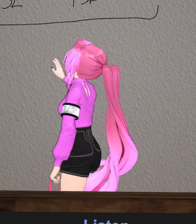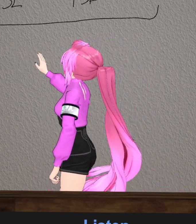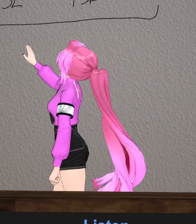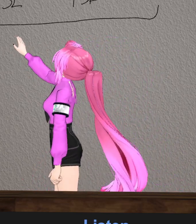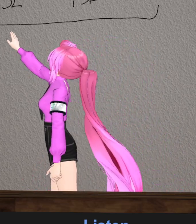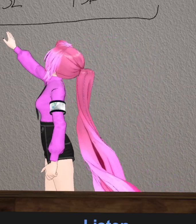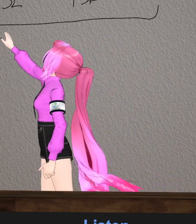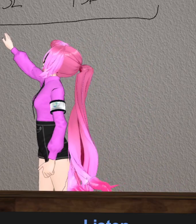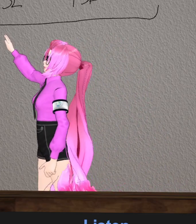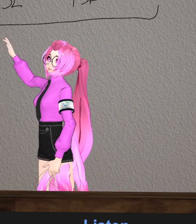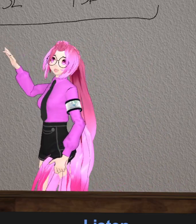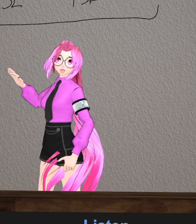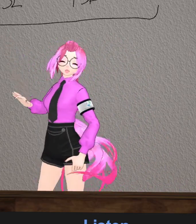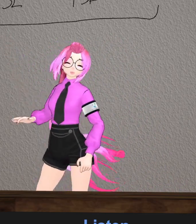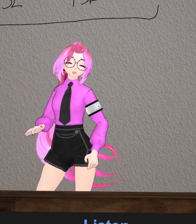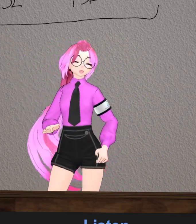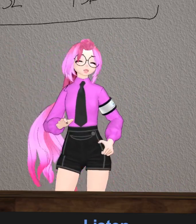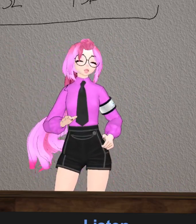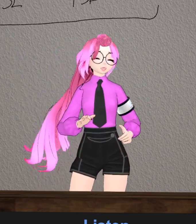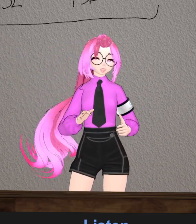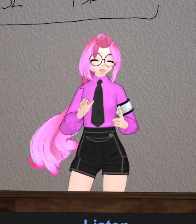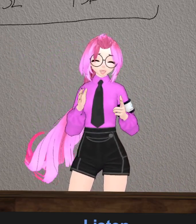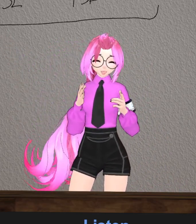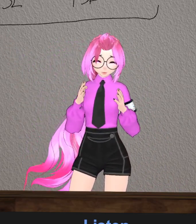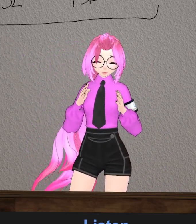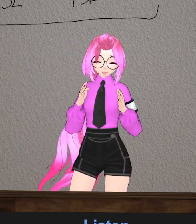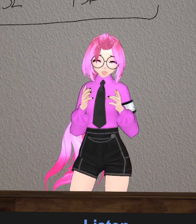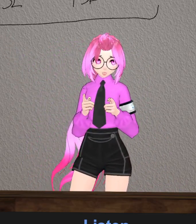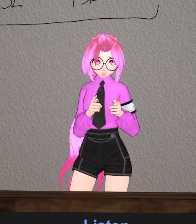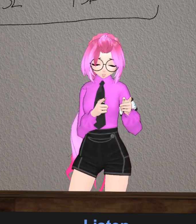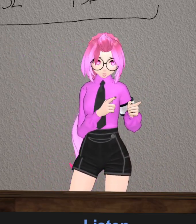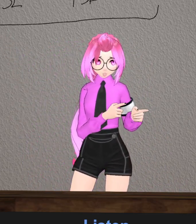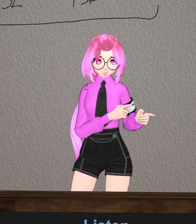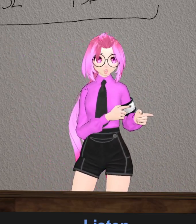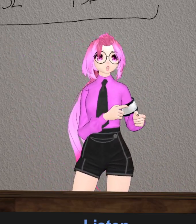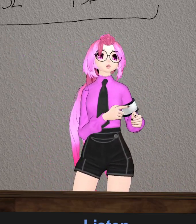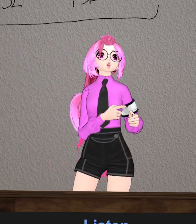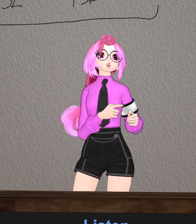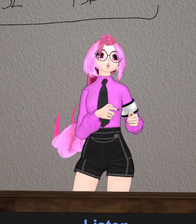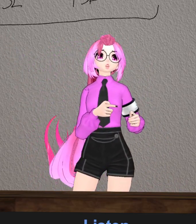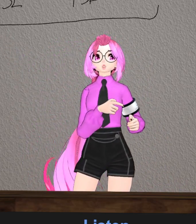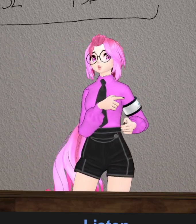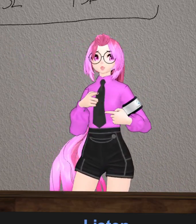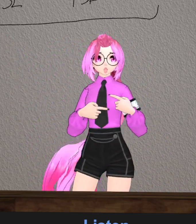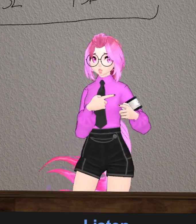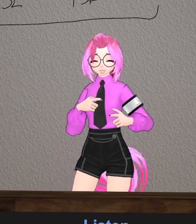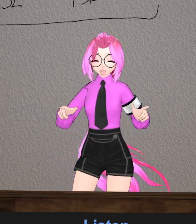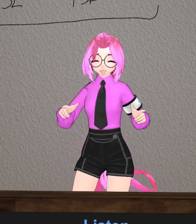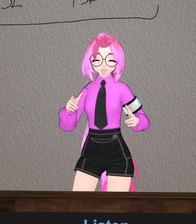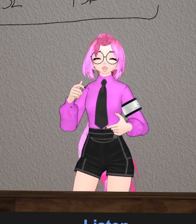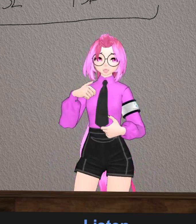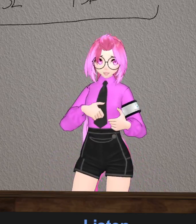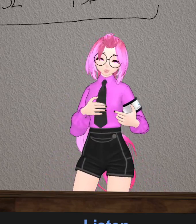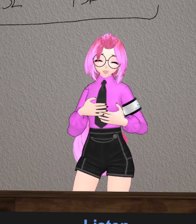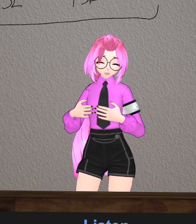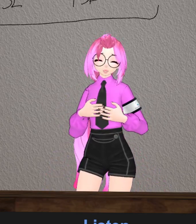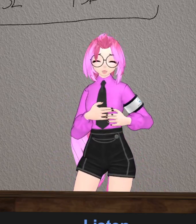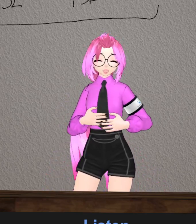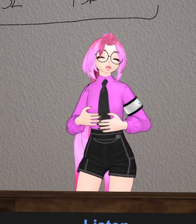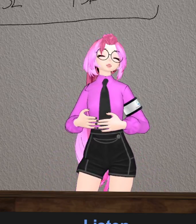right. So ASL is actually a grammar structure. Of course, any signed language in America is going to